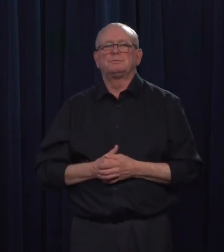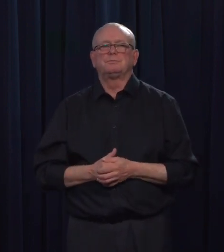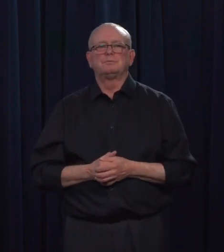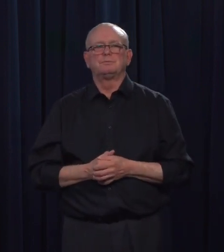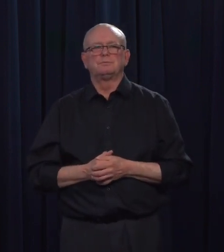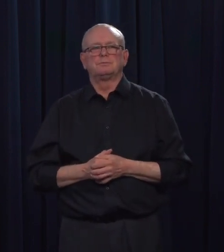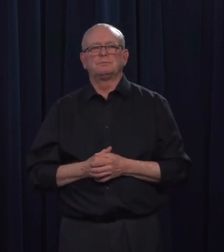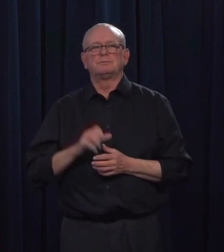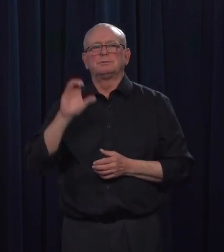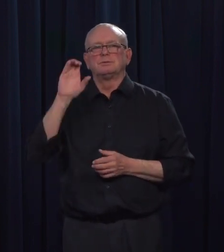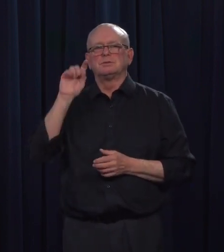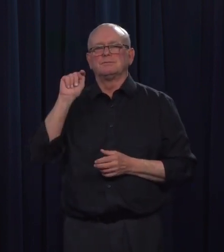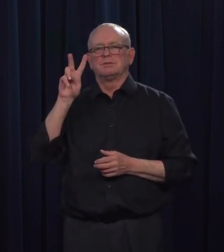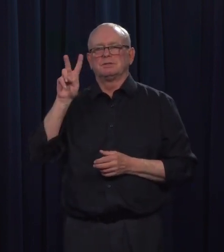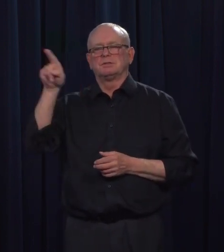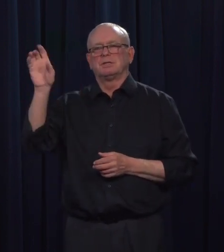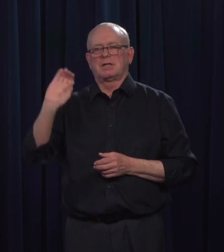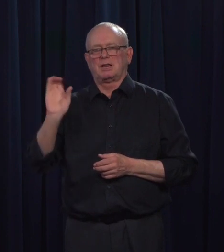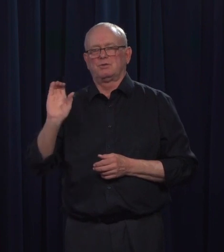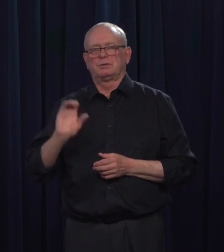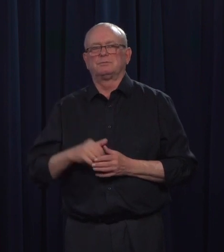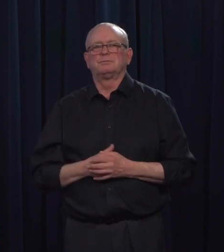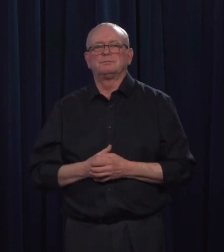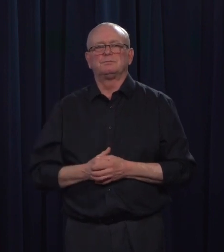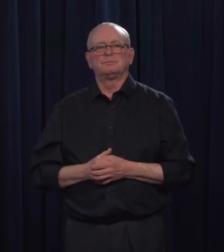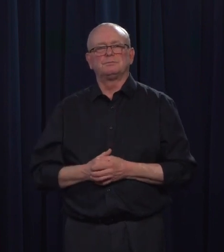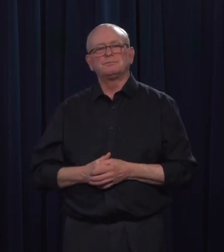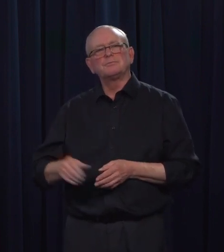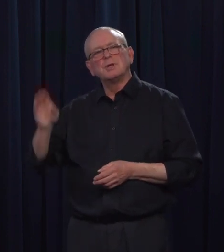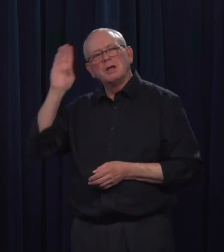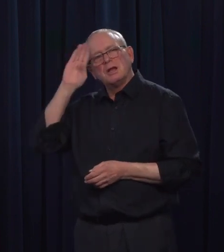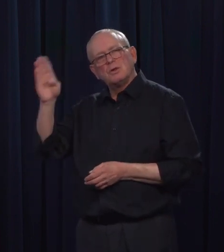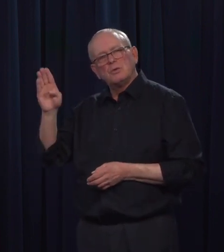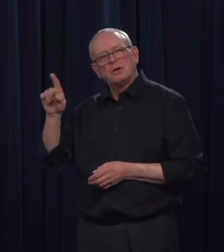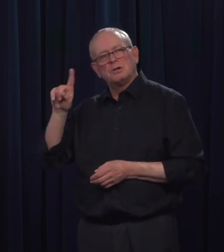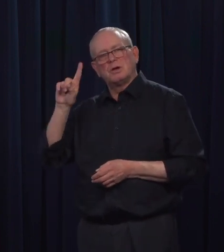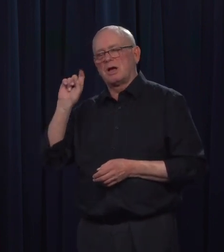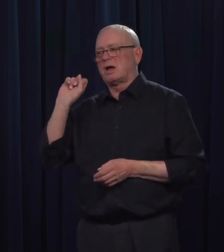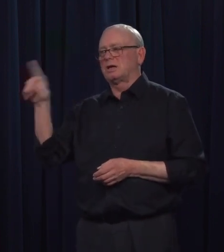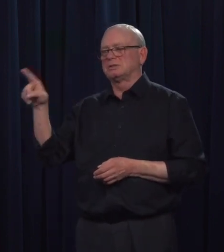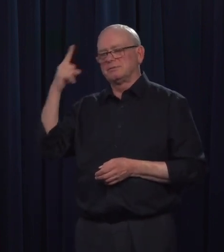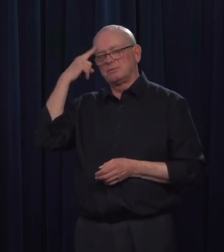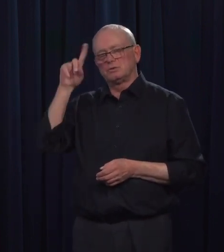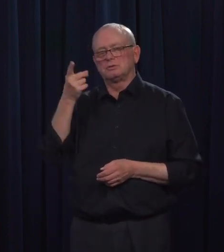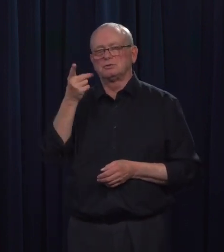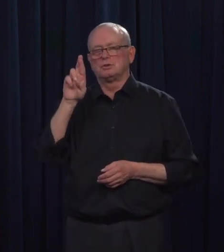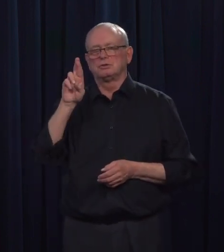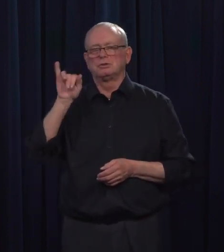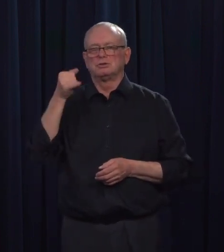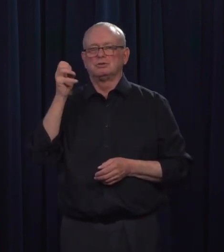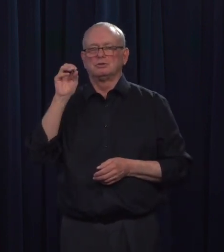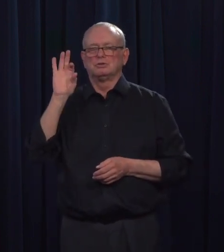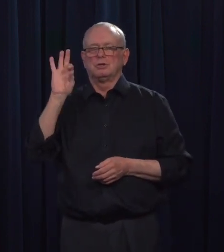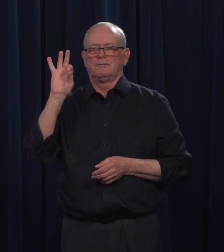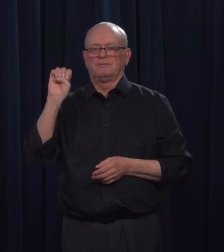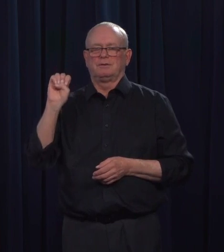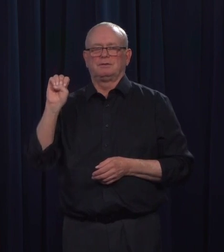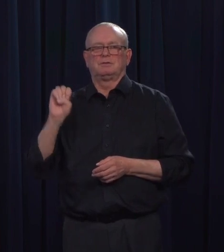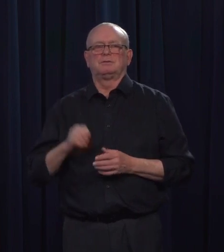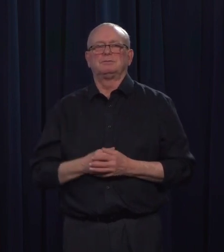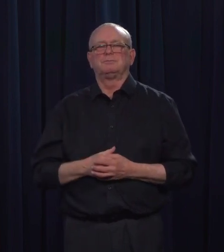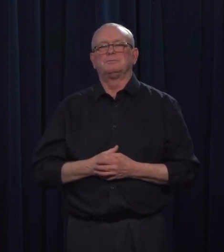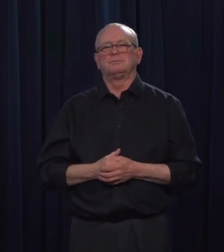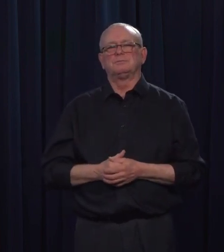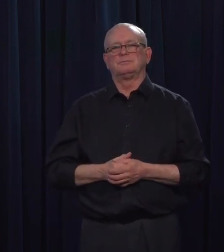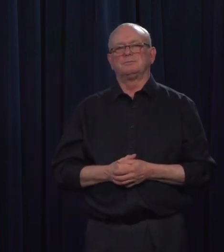CTV Calgary. Go ahead, Kevin. Hi there. I actually have a question for Dr. Jaffe. We were originally told a couple